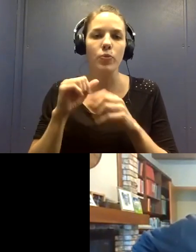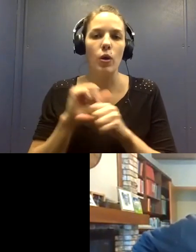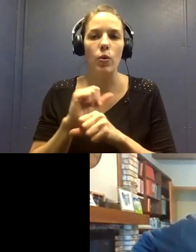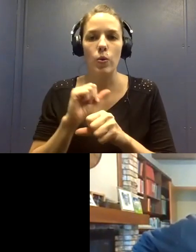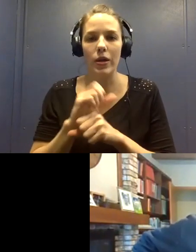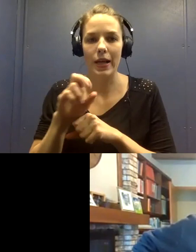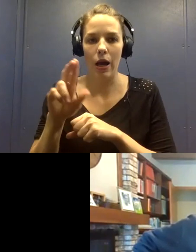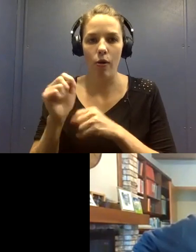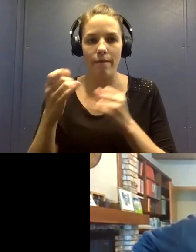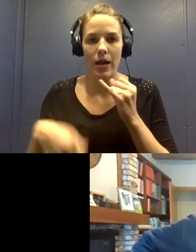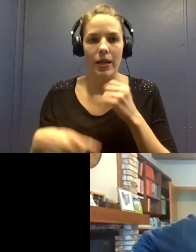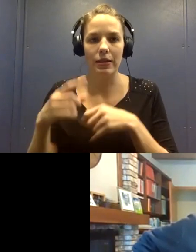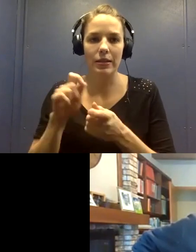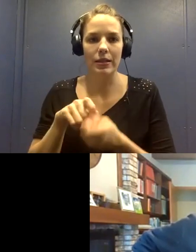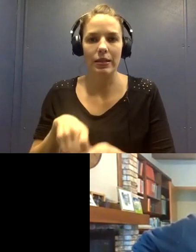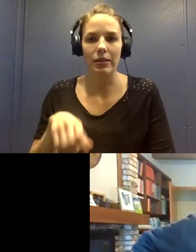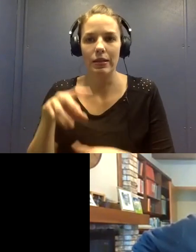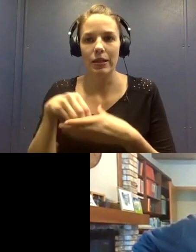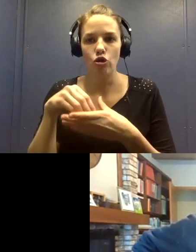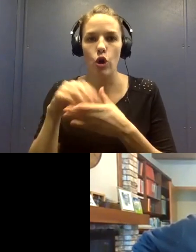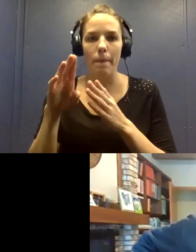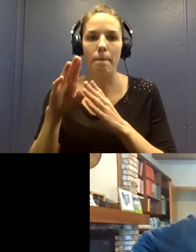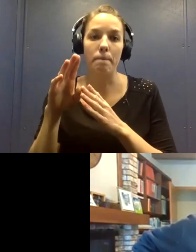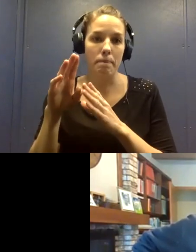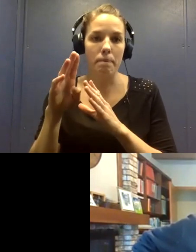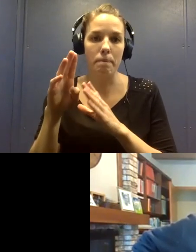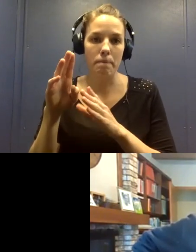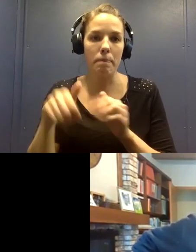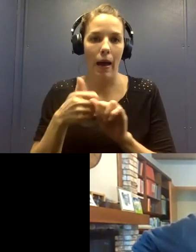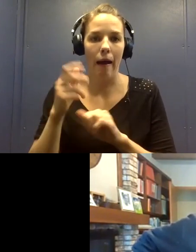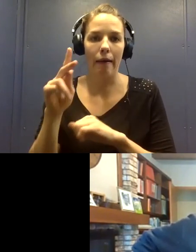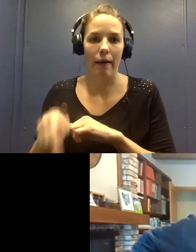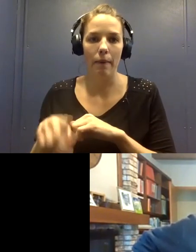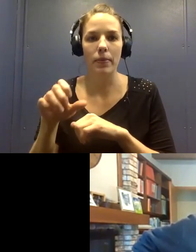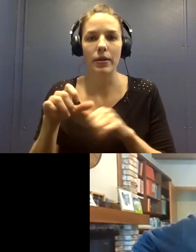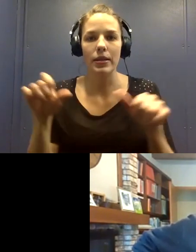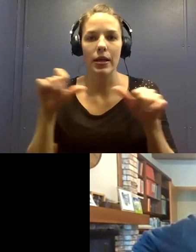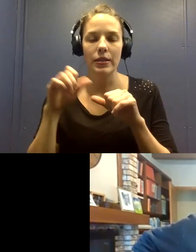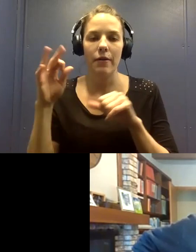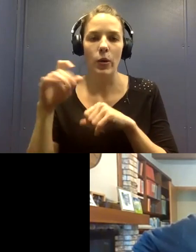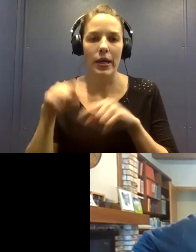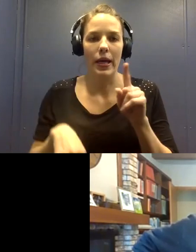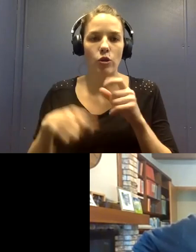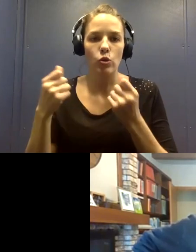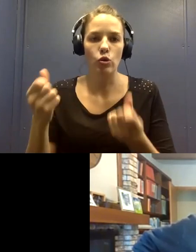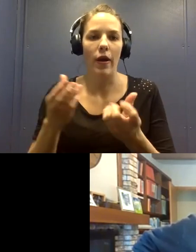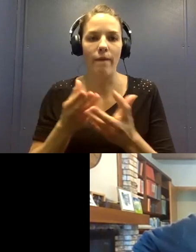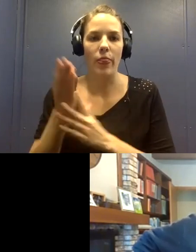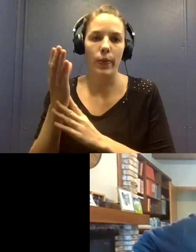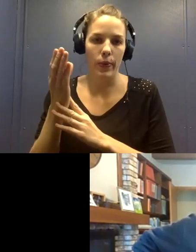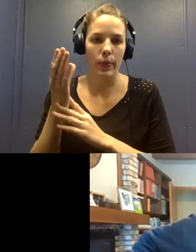the final details of an indoor backup site in case we can't do our drive-through clinic due to inclement